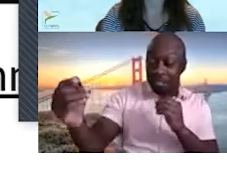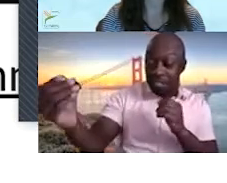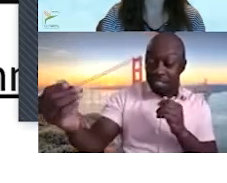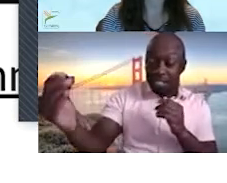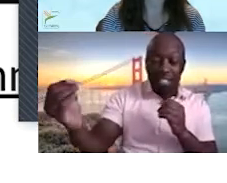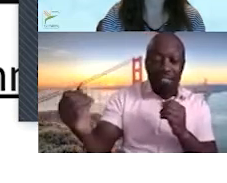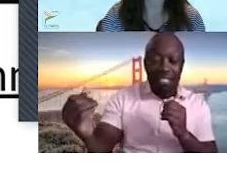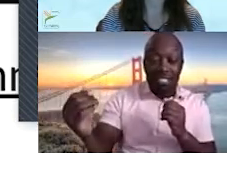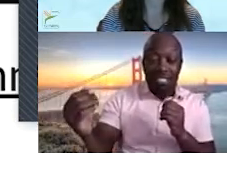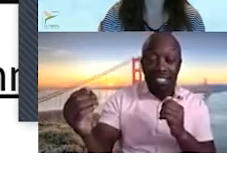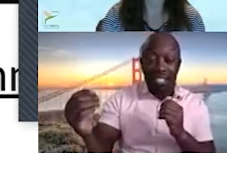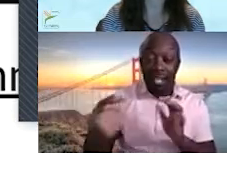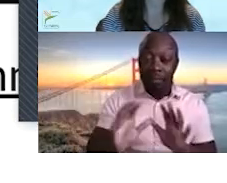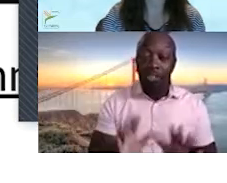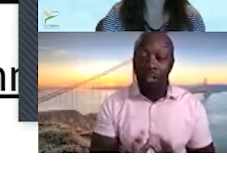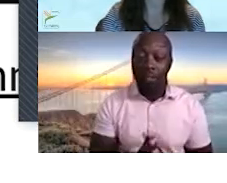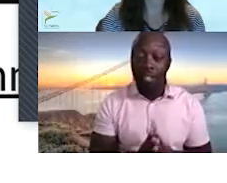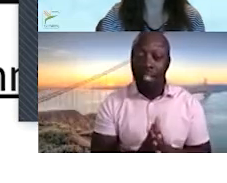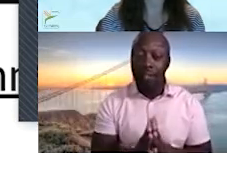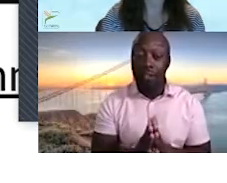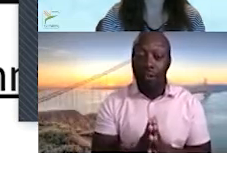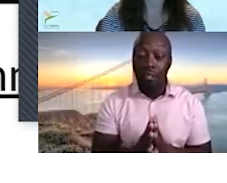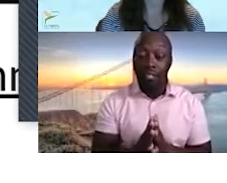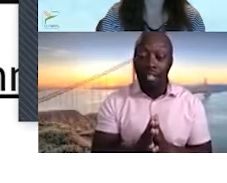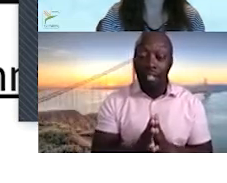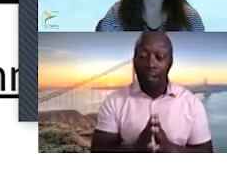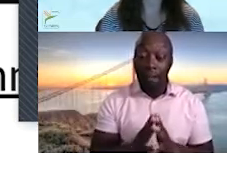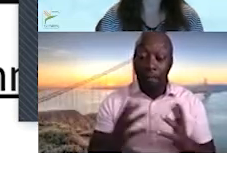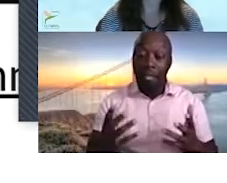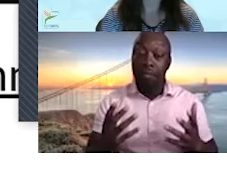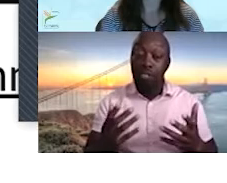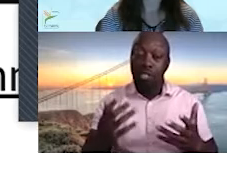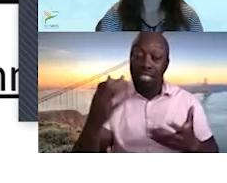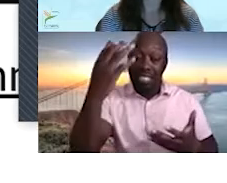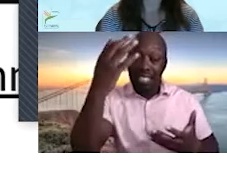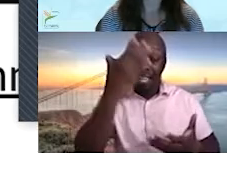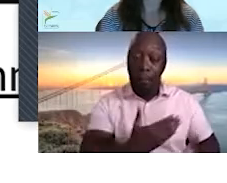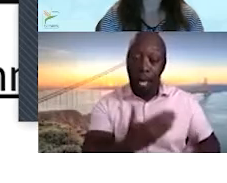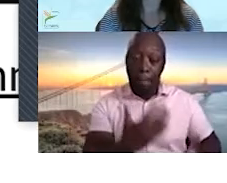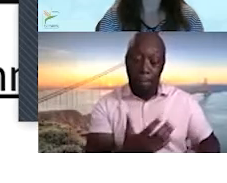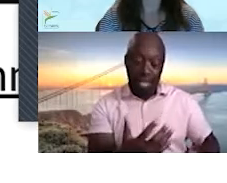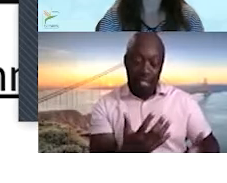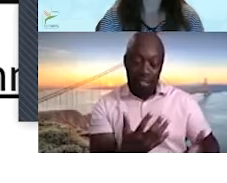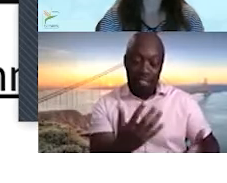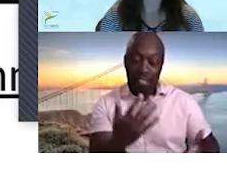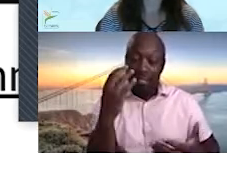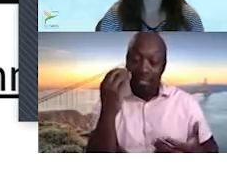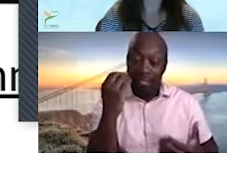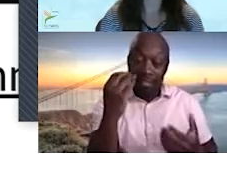a good enough distance. I'm not sure if a lot of you know, but the babies usually see that